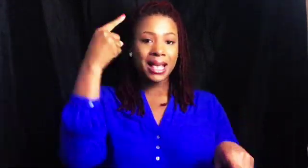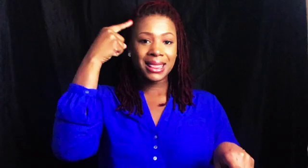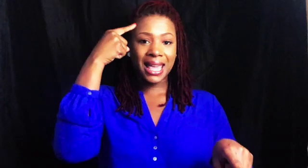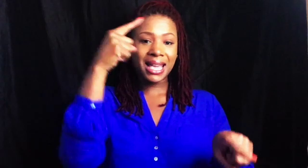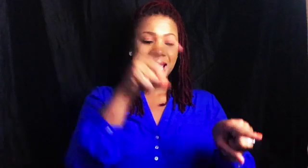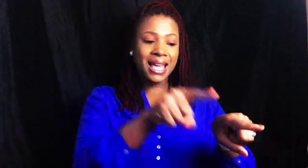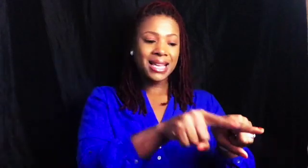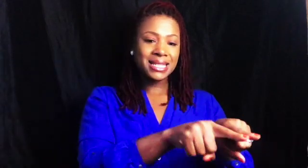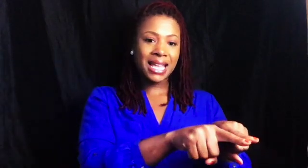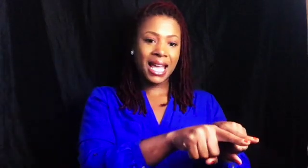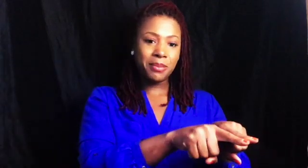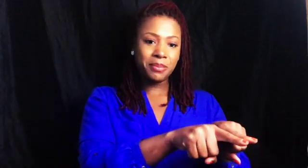Think same.